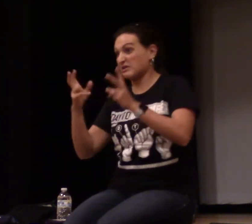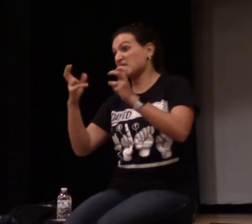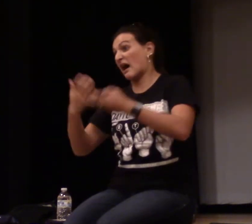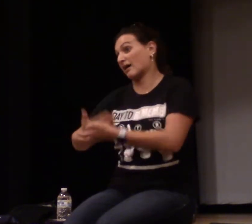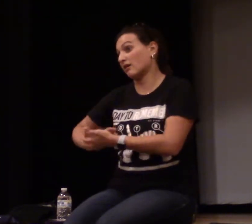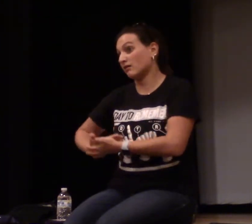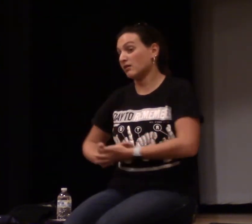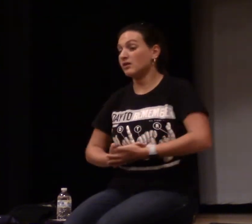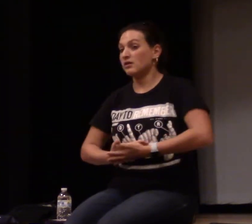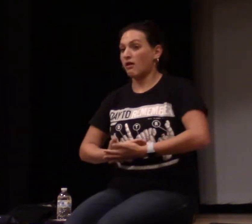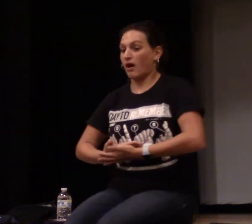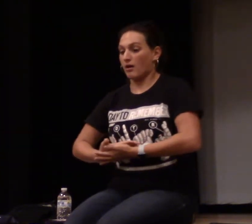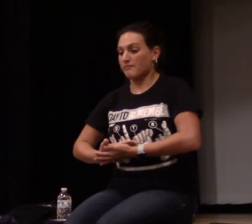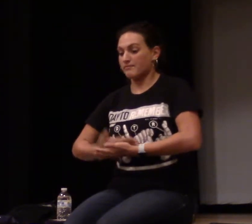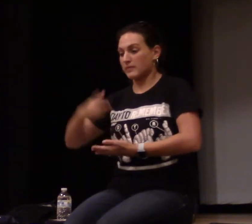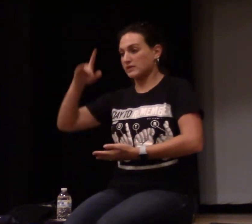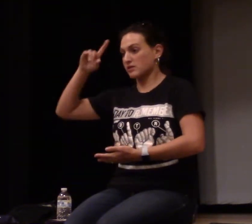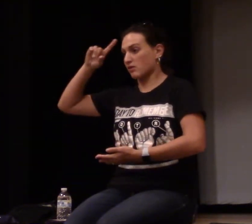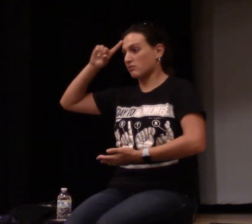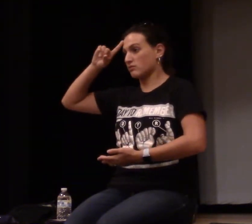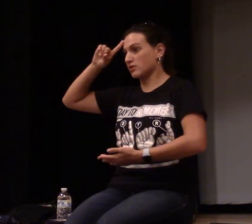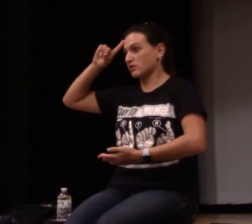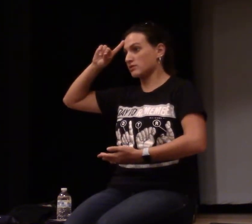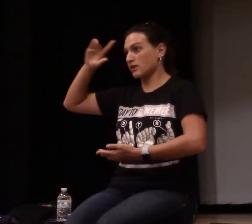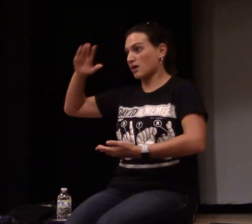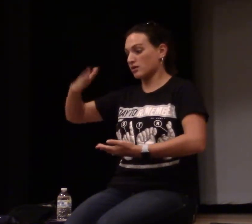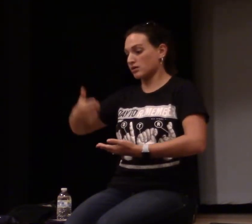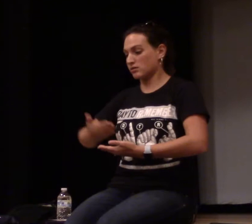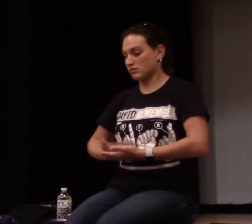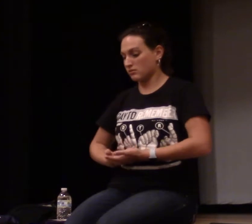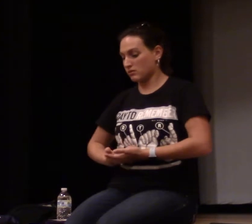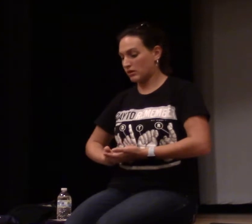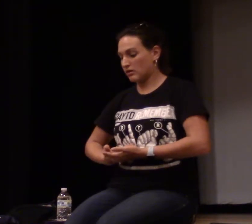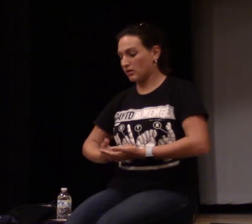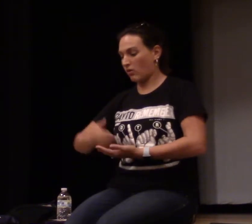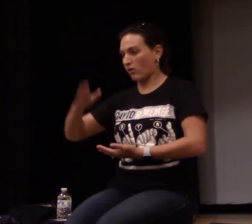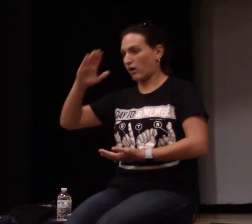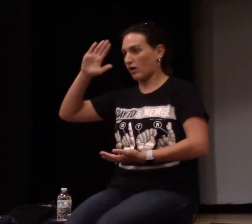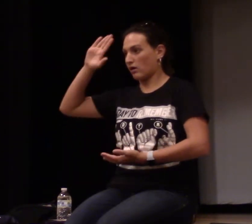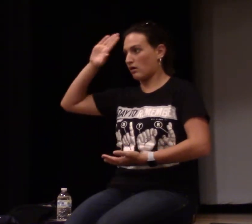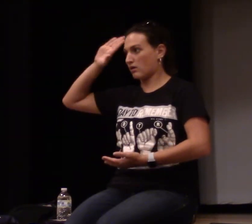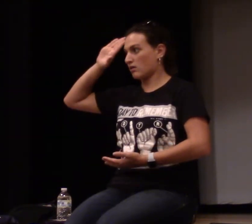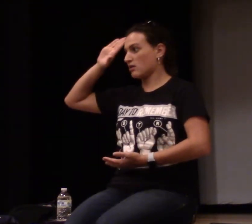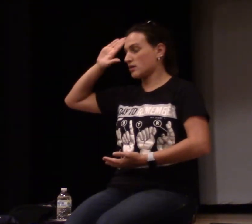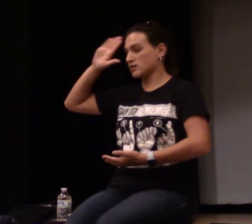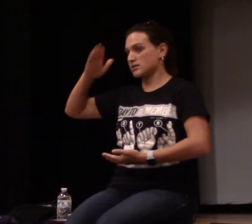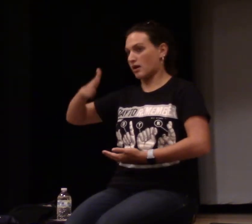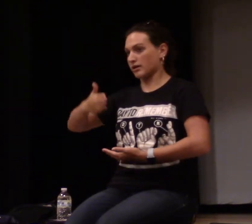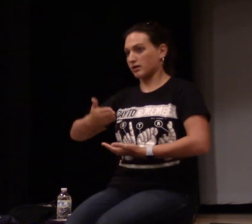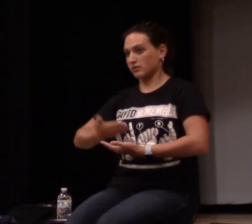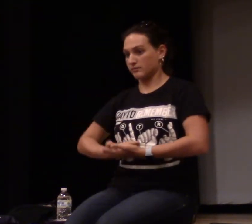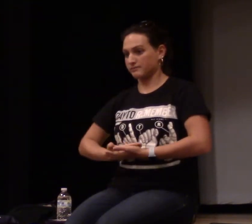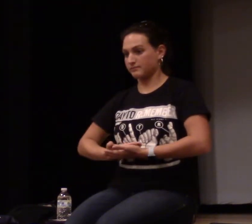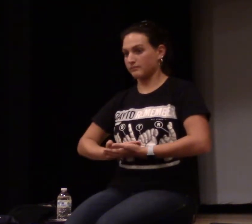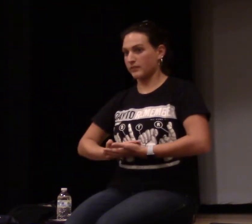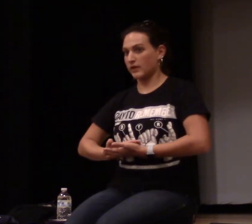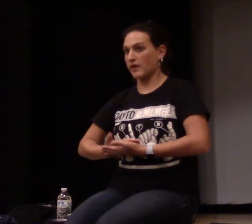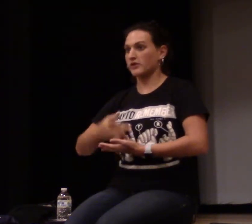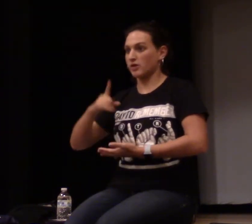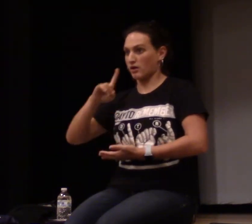sign. So you do son or son. And then daughter, you